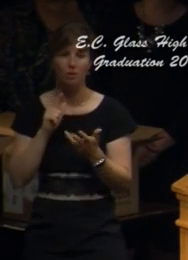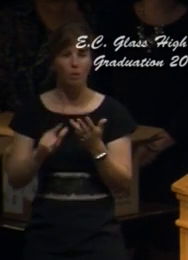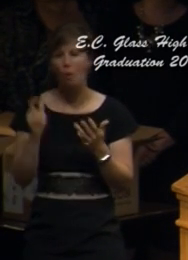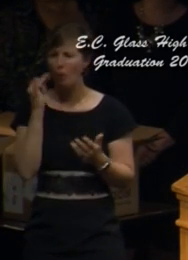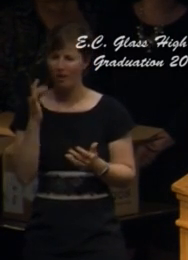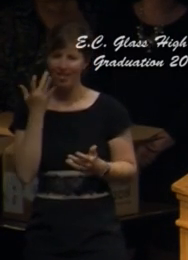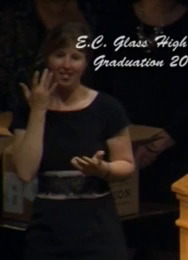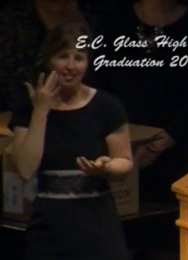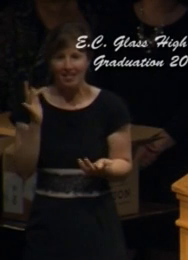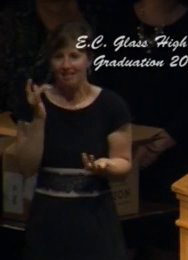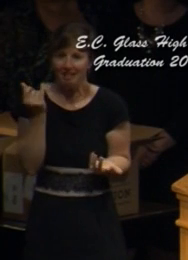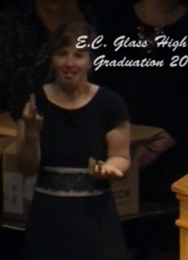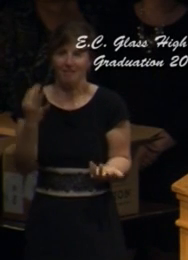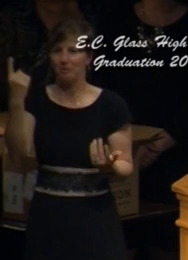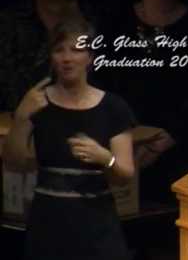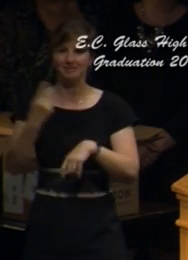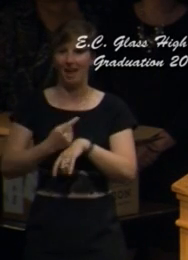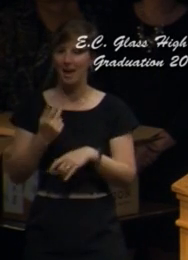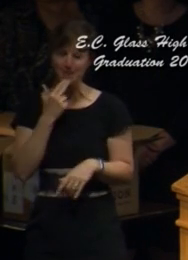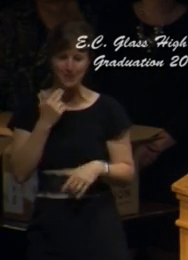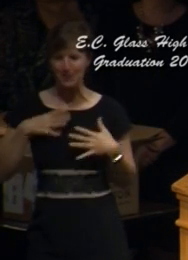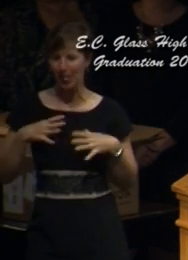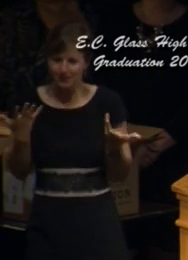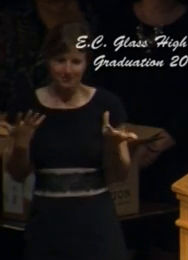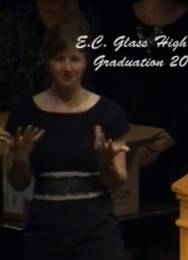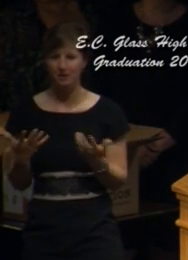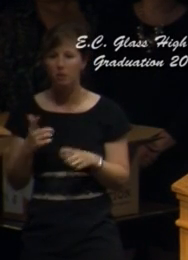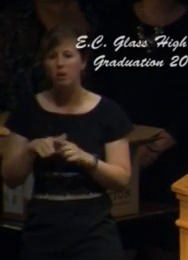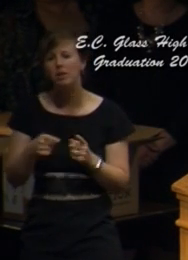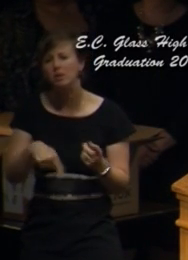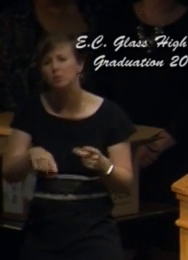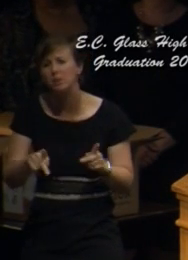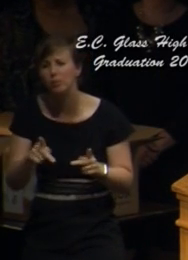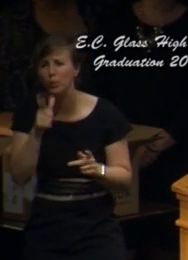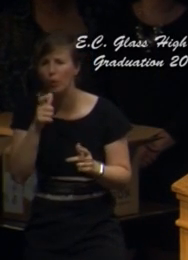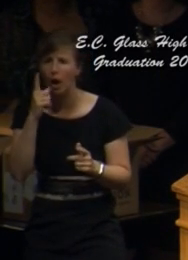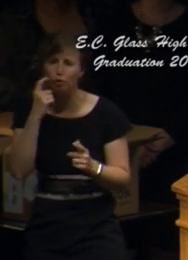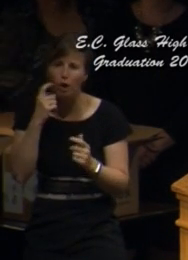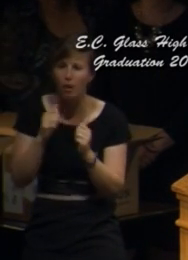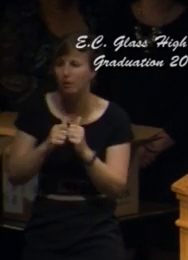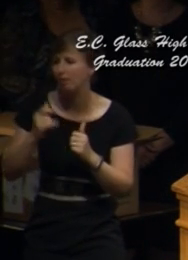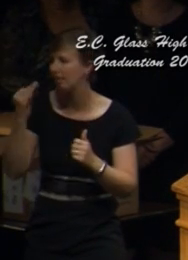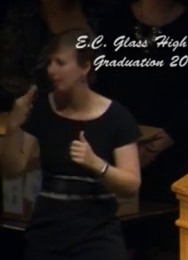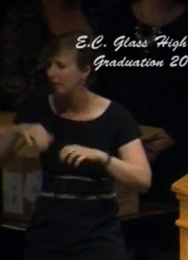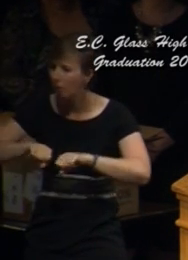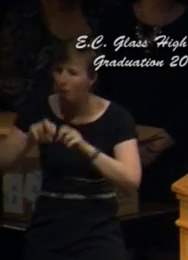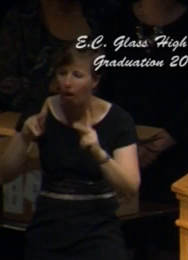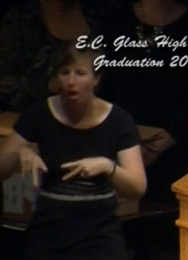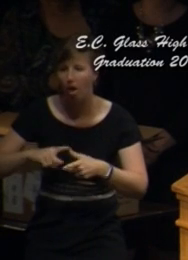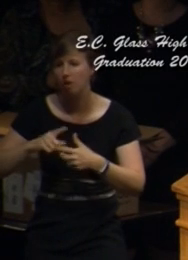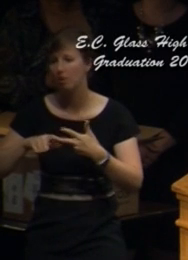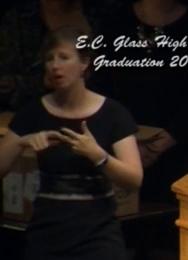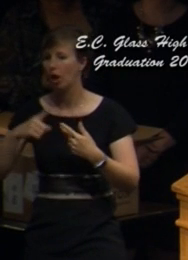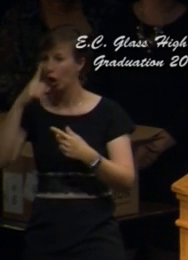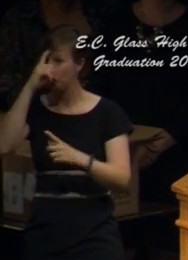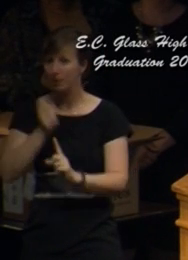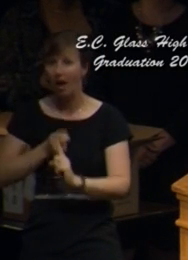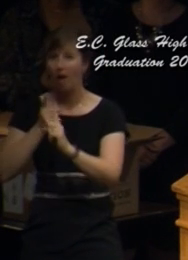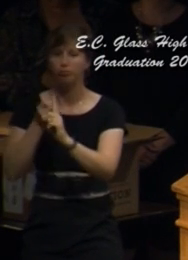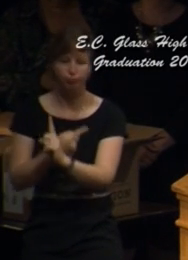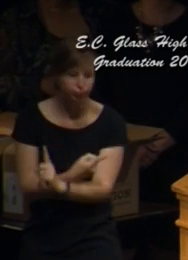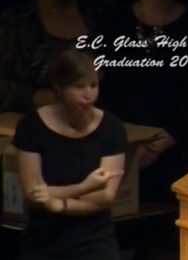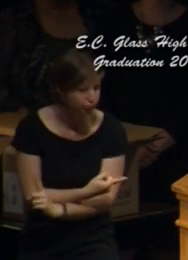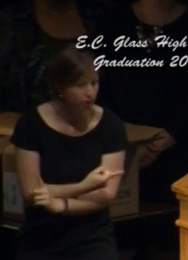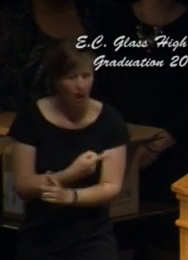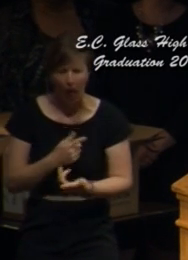cute outfit. But these are also people that I've cried with, whether it was a broken heart, a derailed dream, or just the stress of trying to